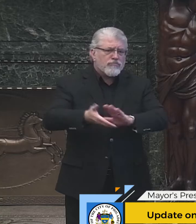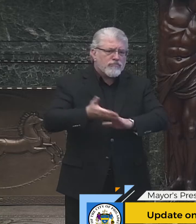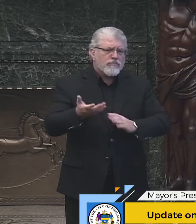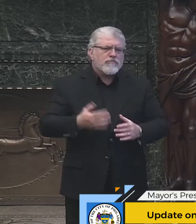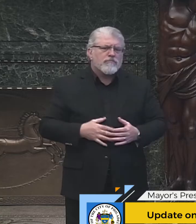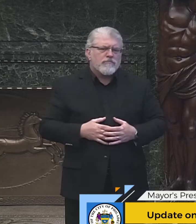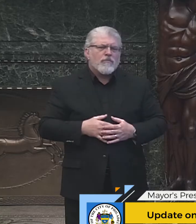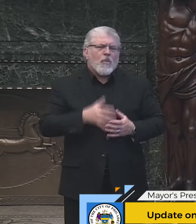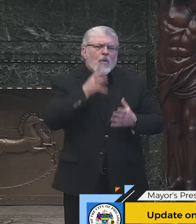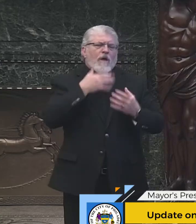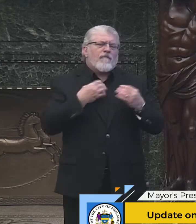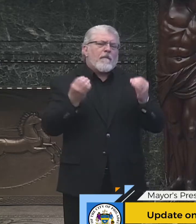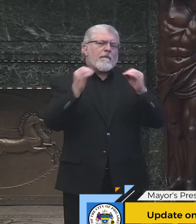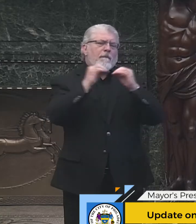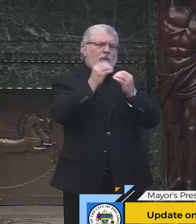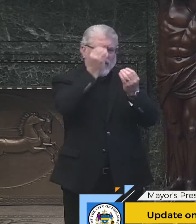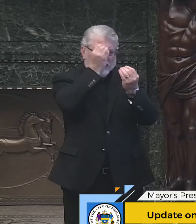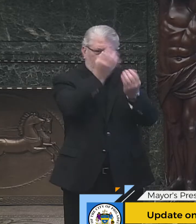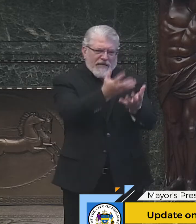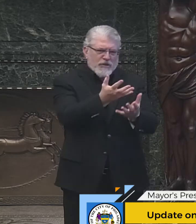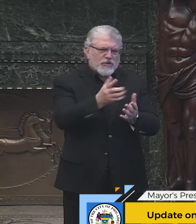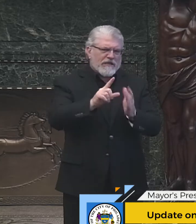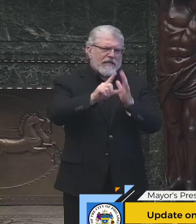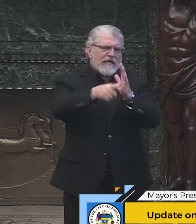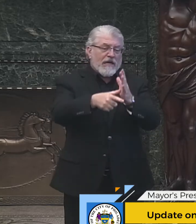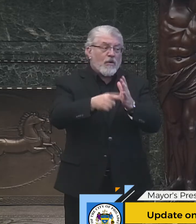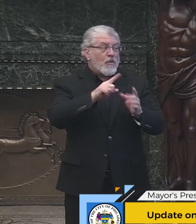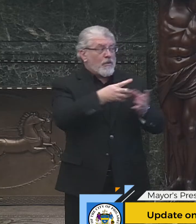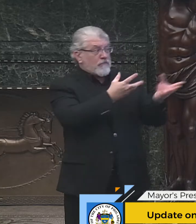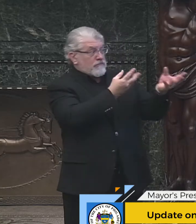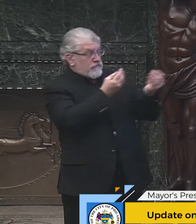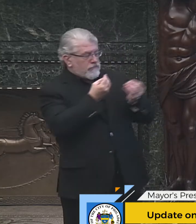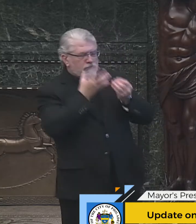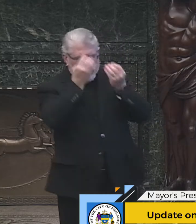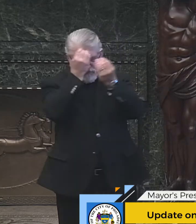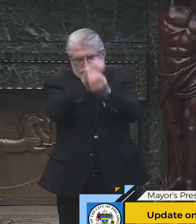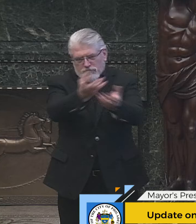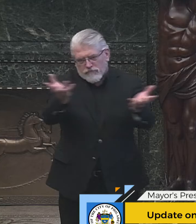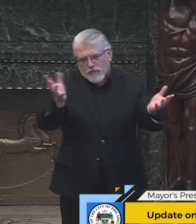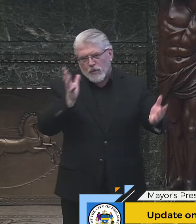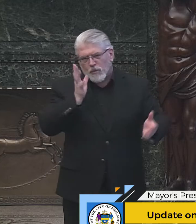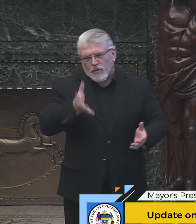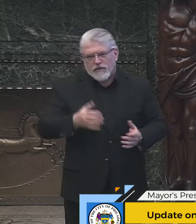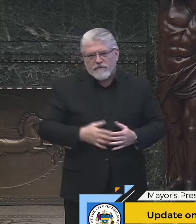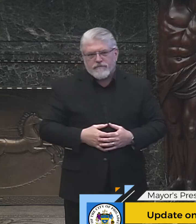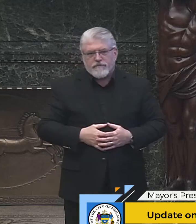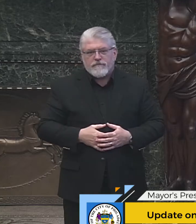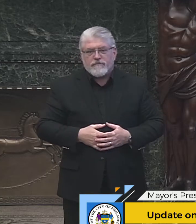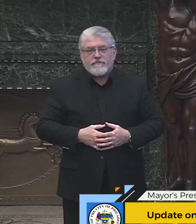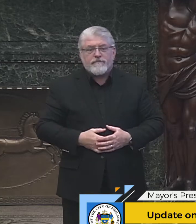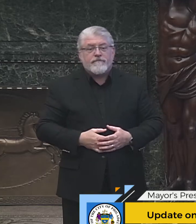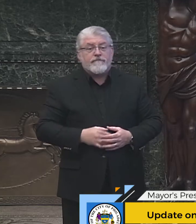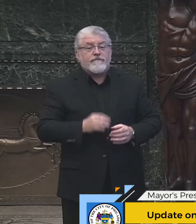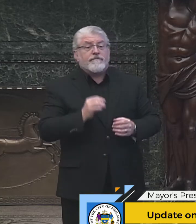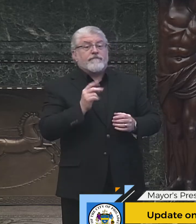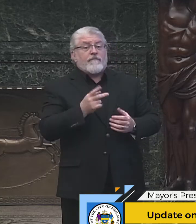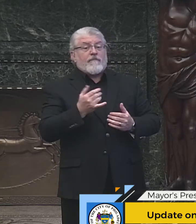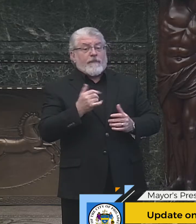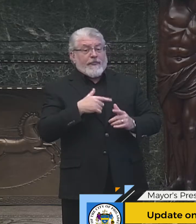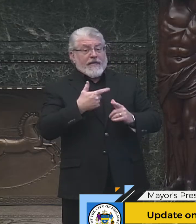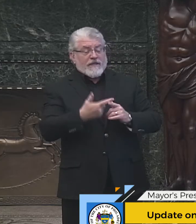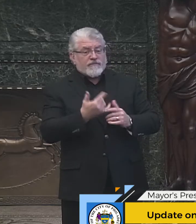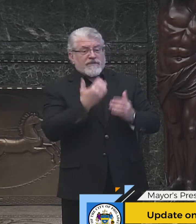once those details become clear. Gotcha. And this is from Joe DeStefano for